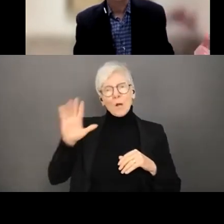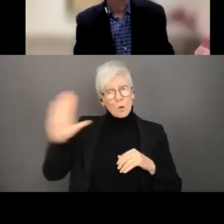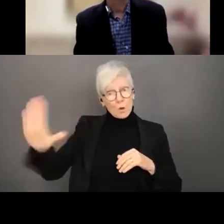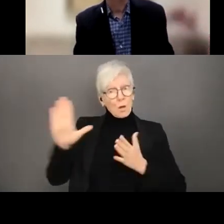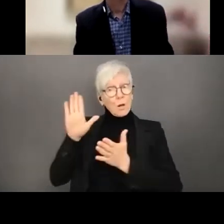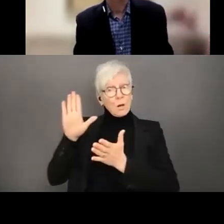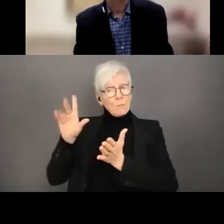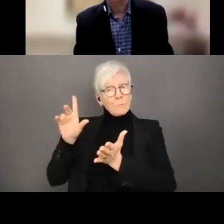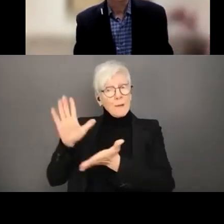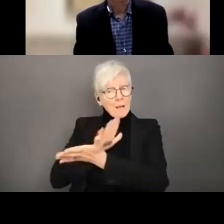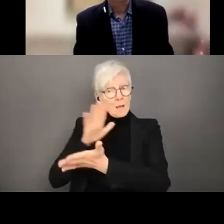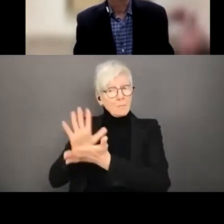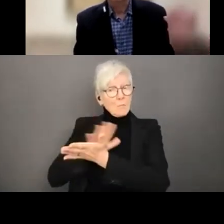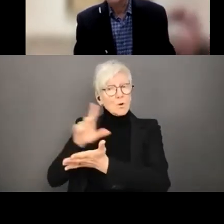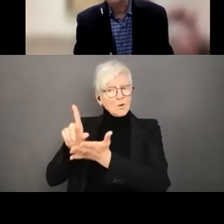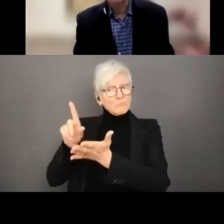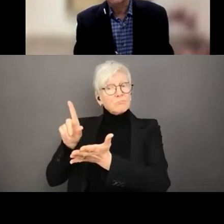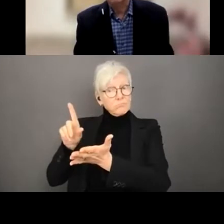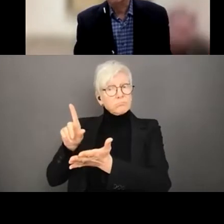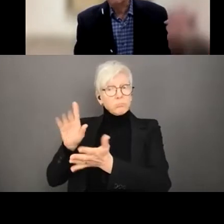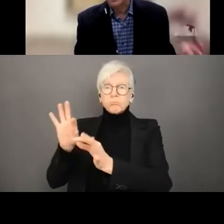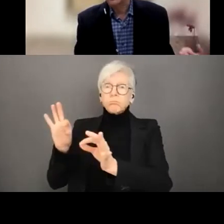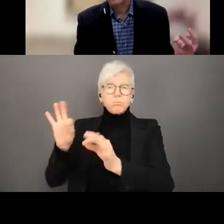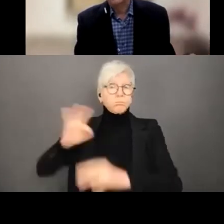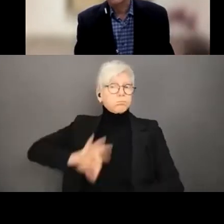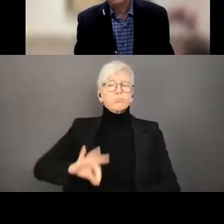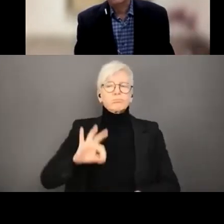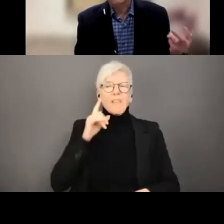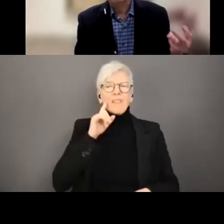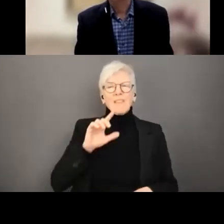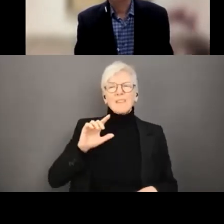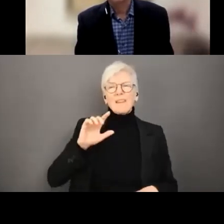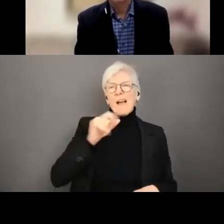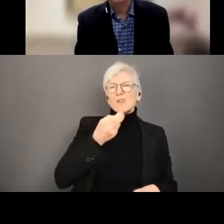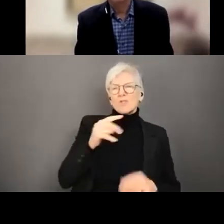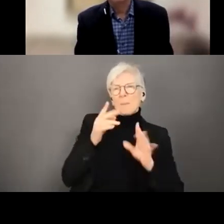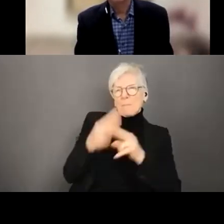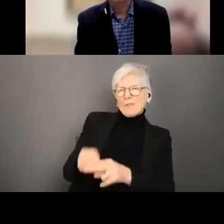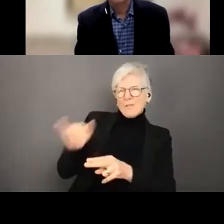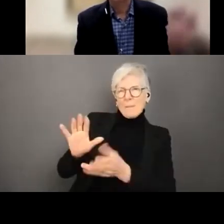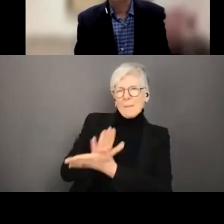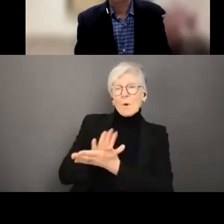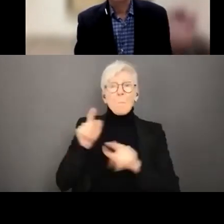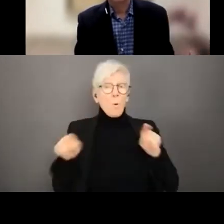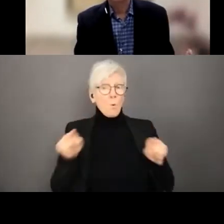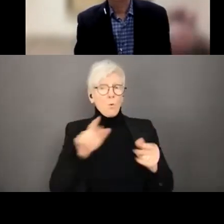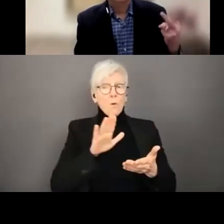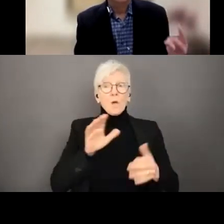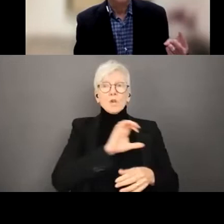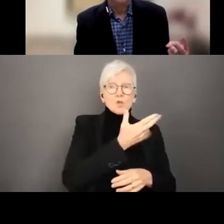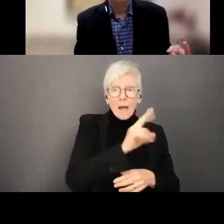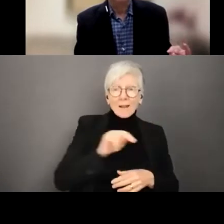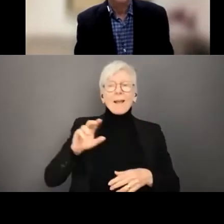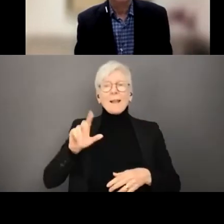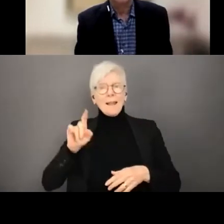think Ashton talked about it. Both of those are amazing studies that everyone should be aware of, the impact on health and